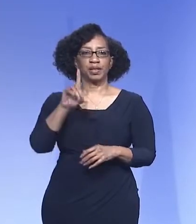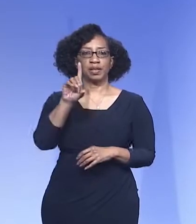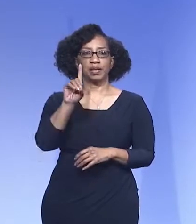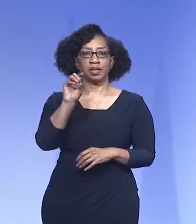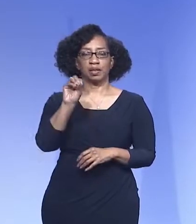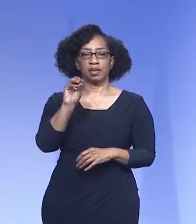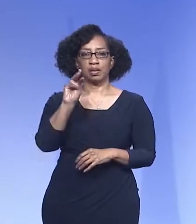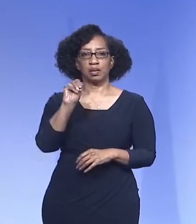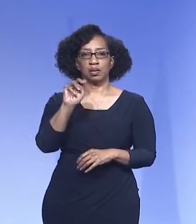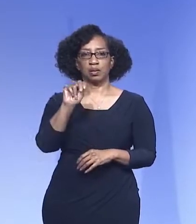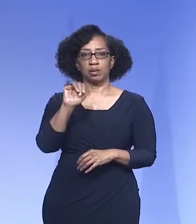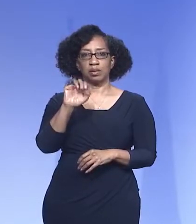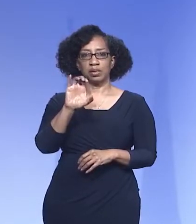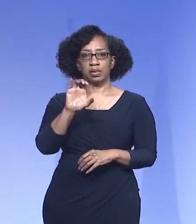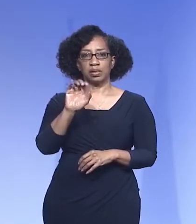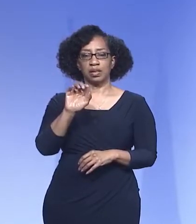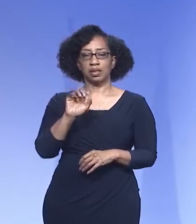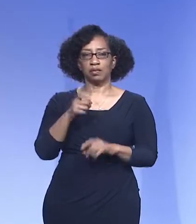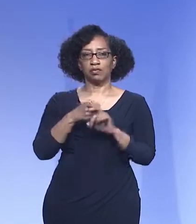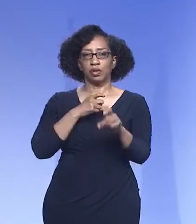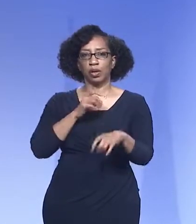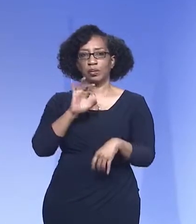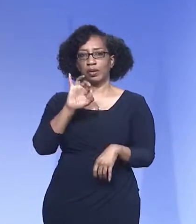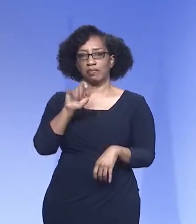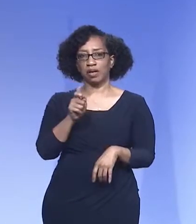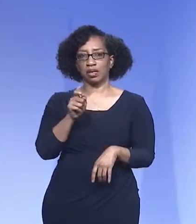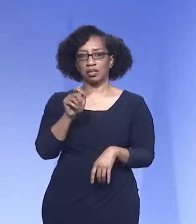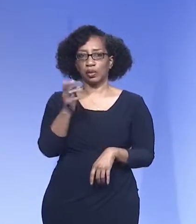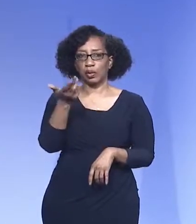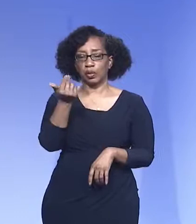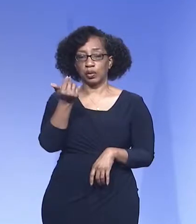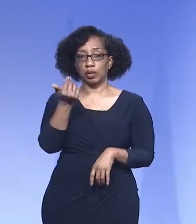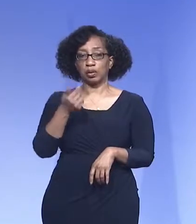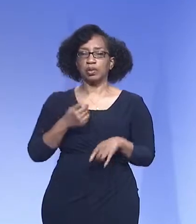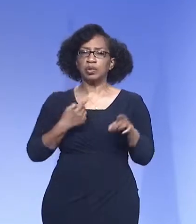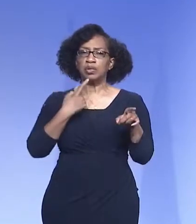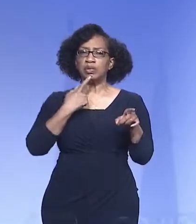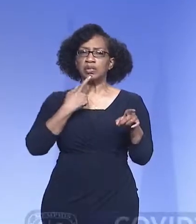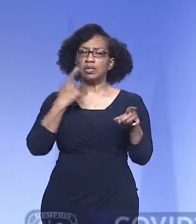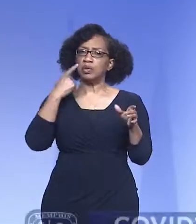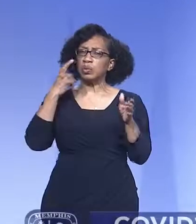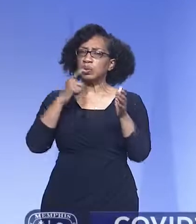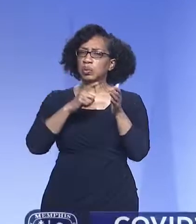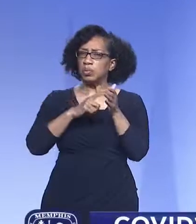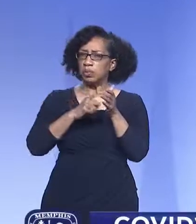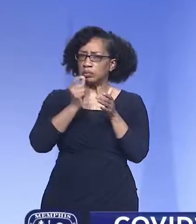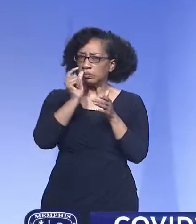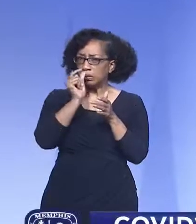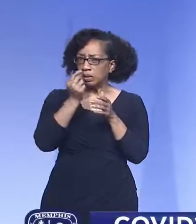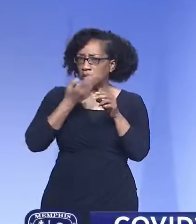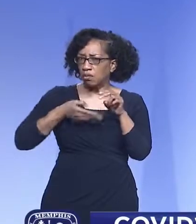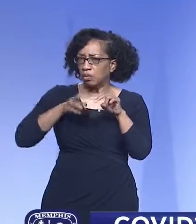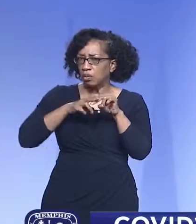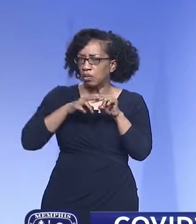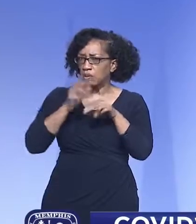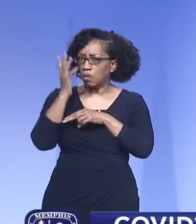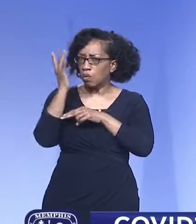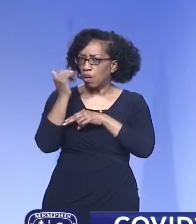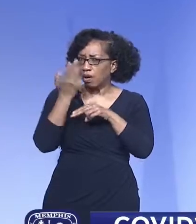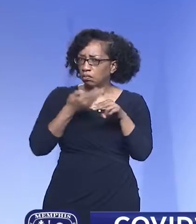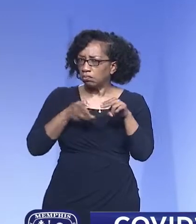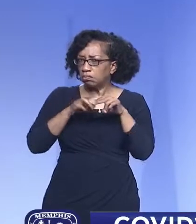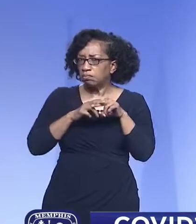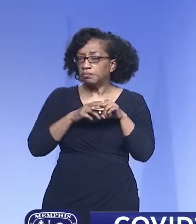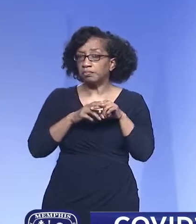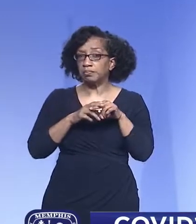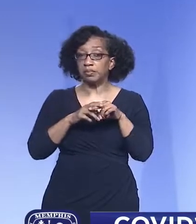Hi, Dr. Randolph. You also mentioned that you noticed a slight increase. Could you share what you believe may be causing this